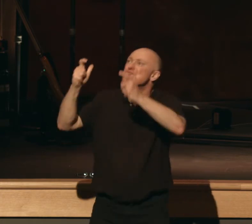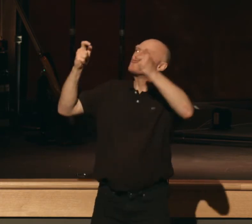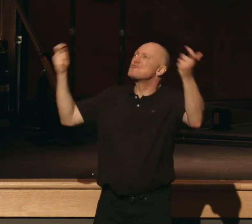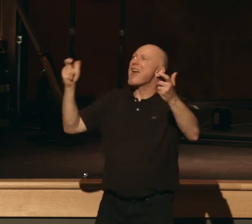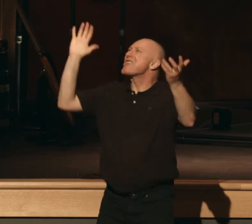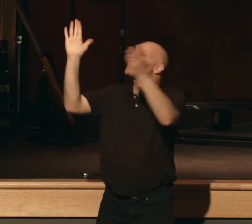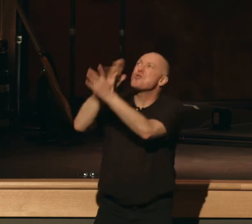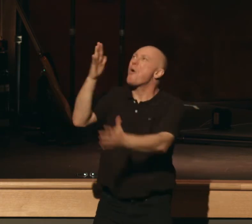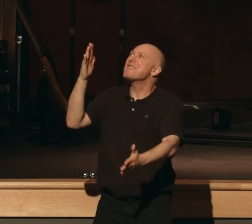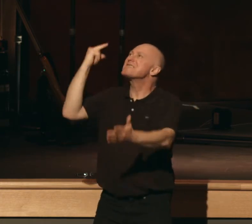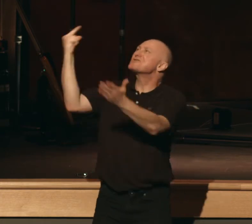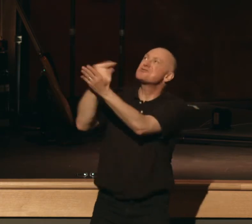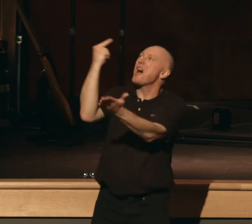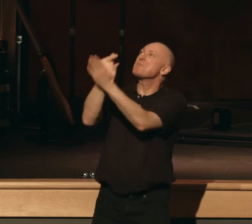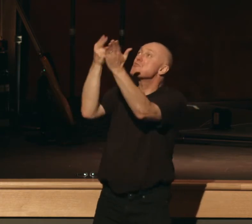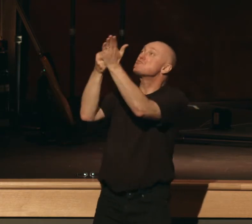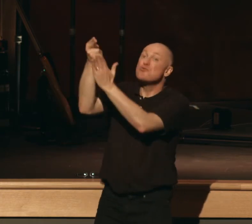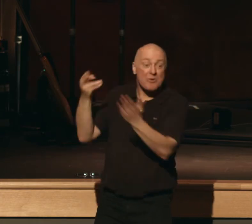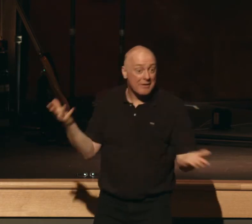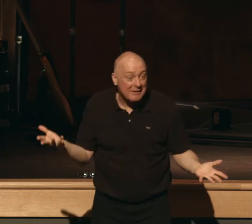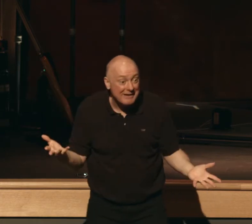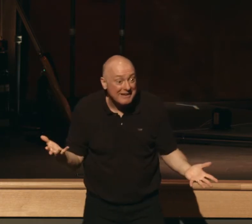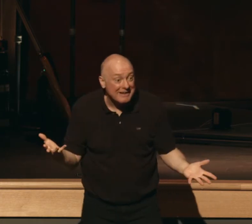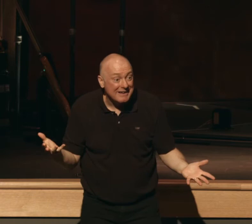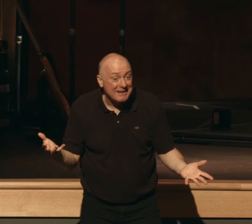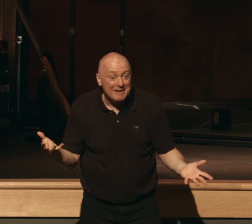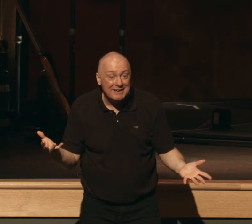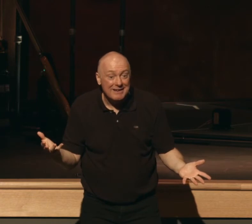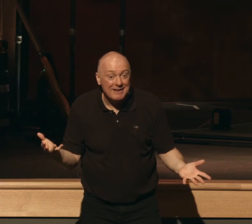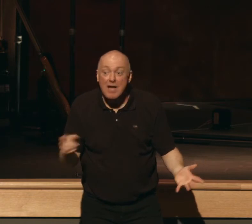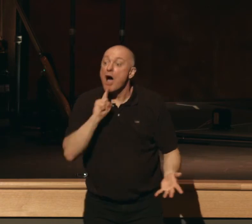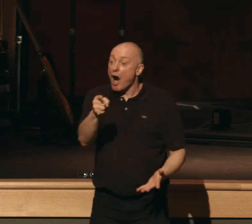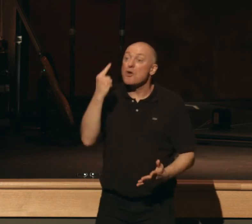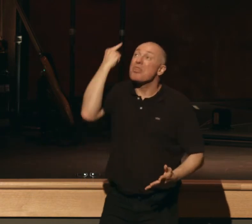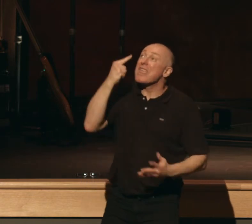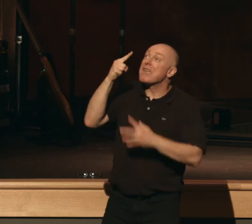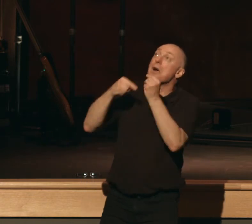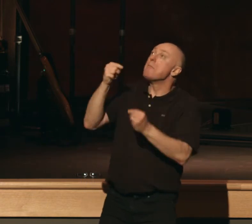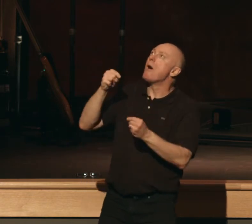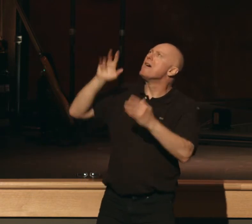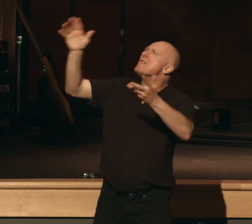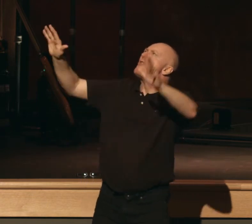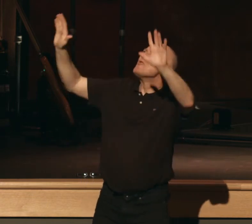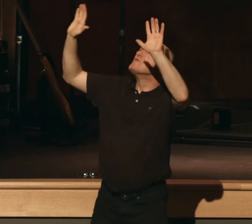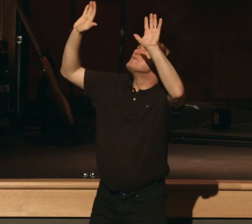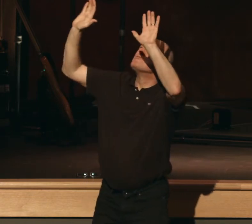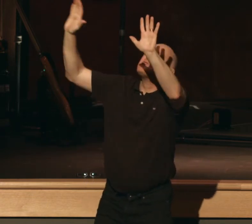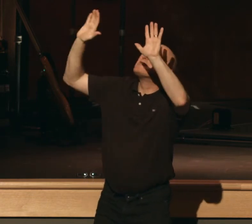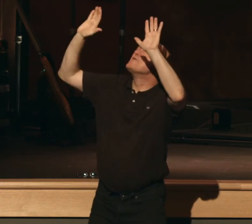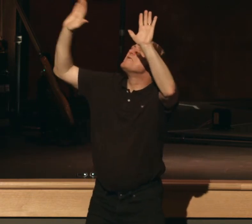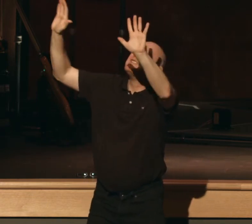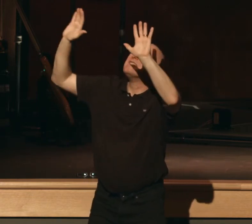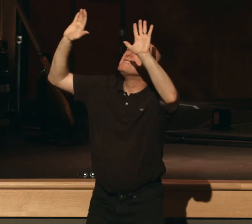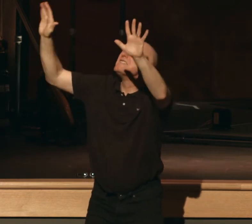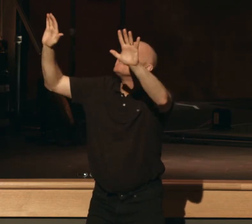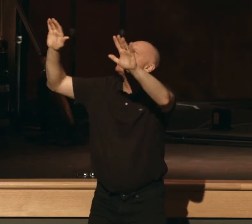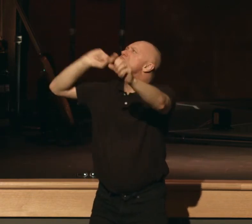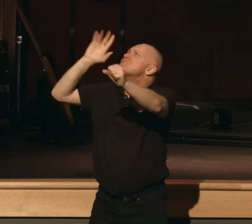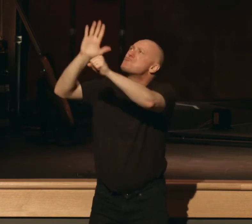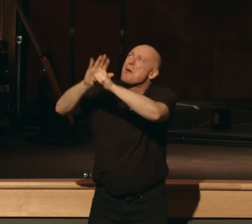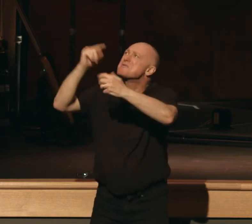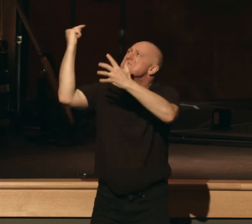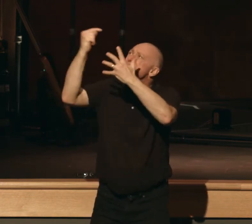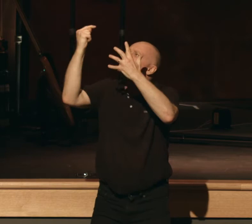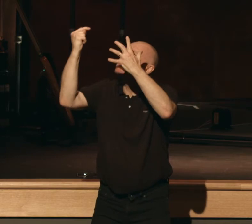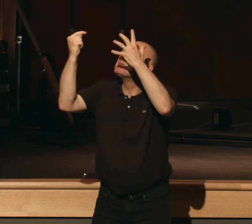great, glorious gospel truths? Are you thinking about his magnificent, wonderful